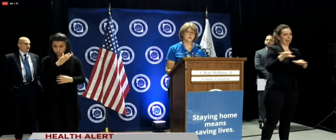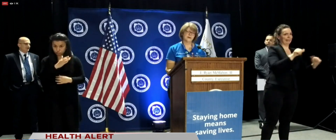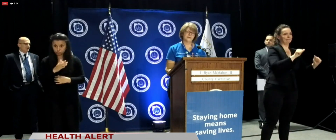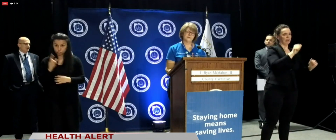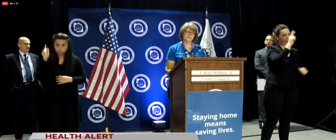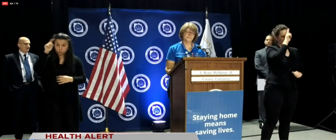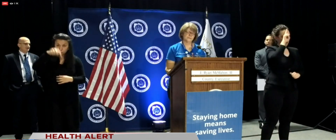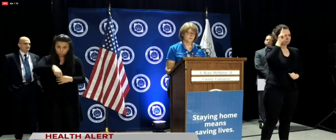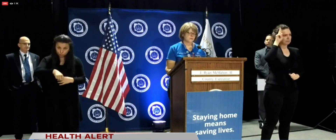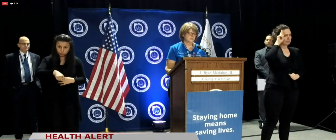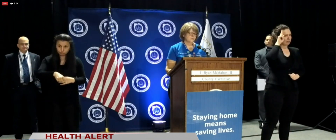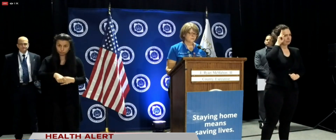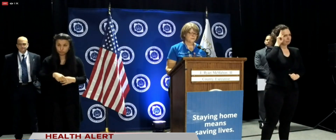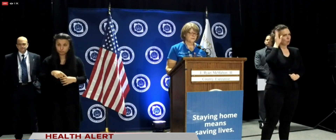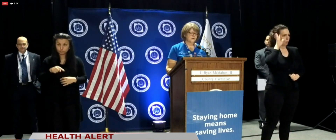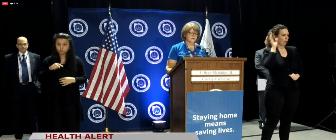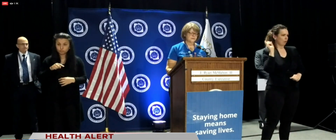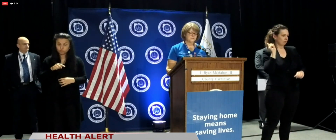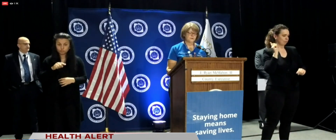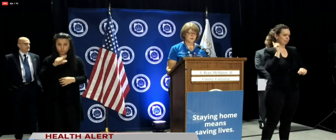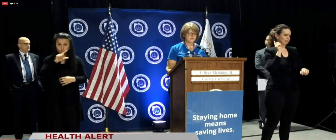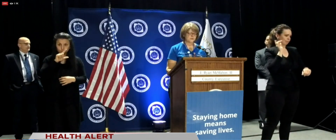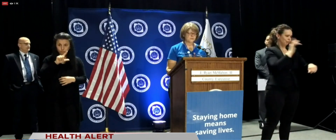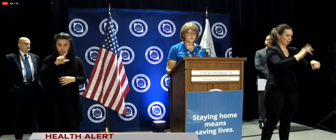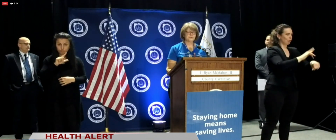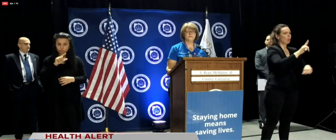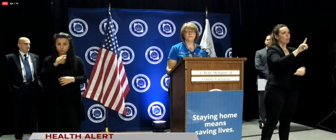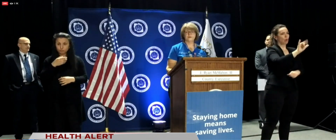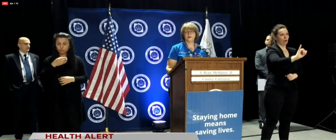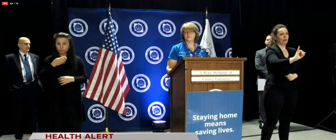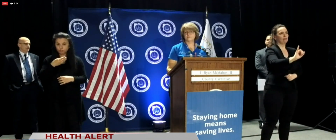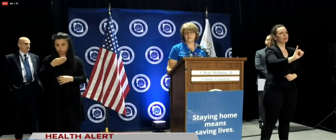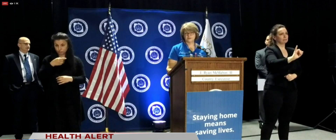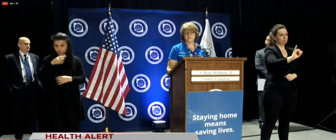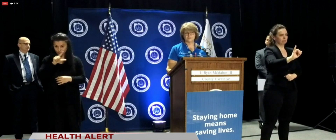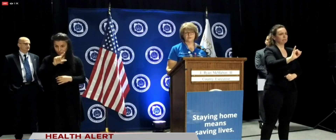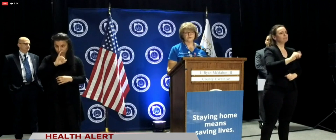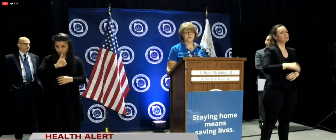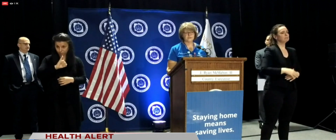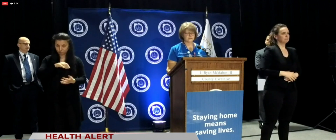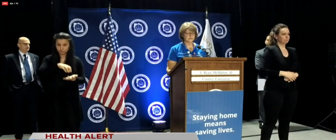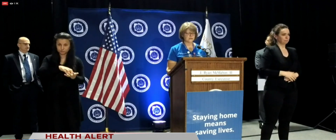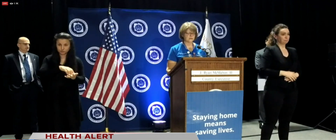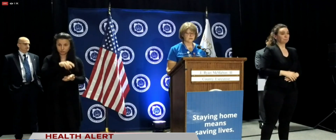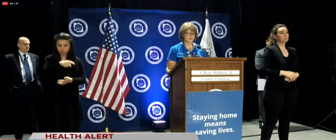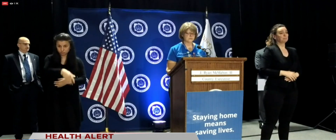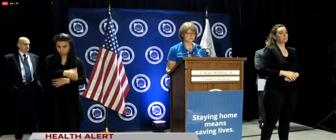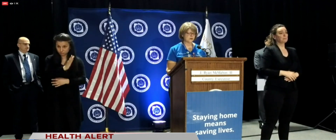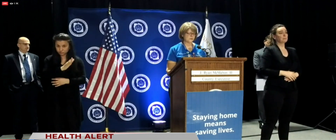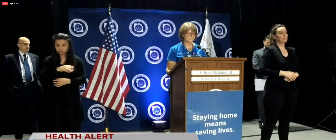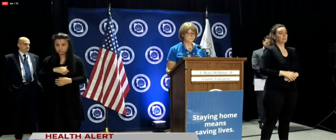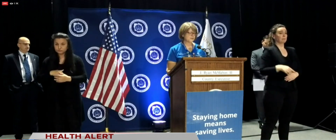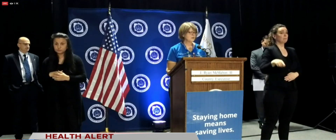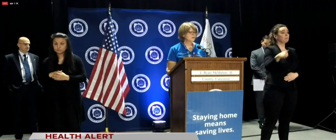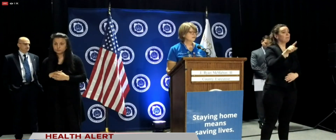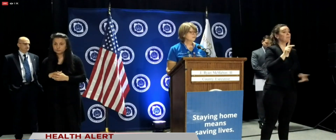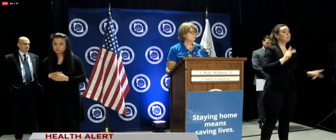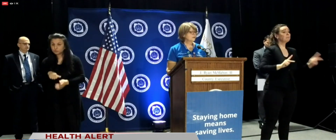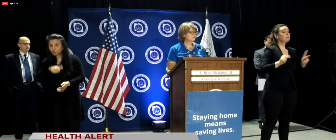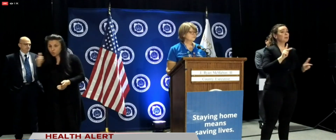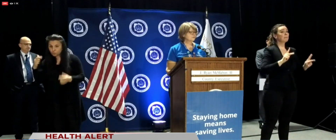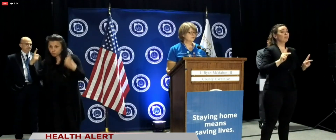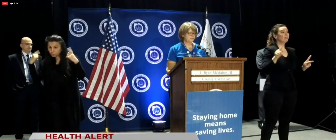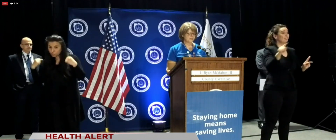down to Long Island. There are fellow RNs from across our region who are also answering New York City and Long Island's call.